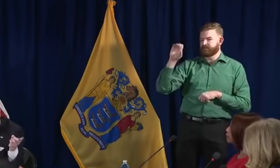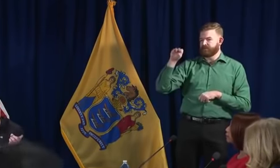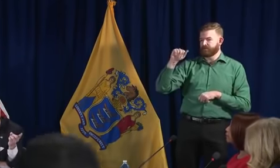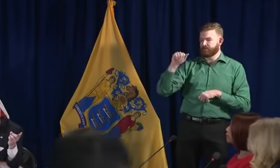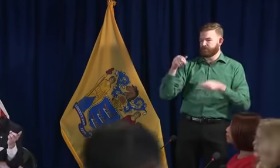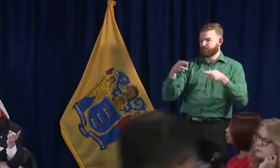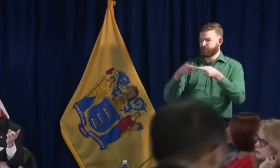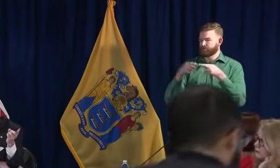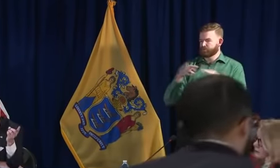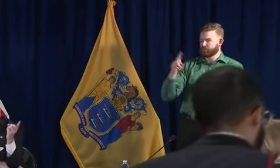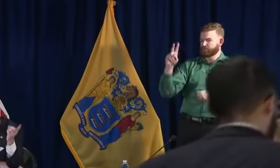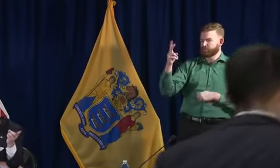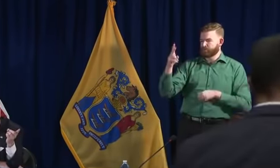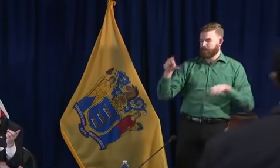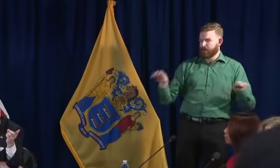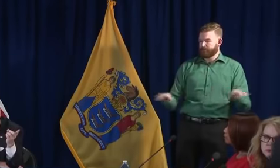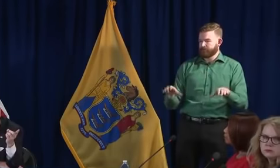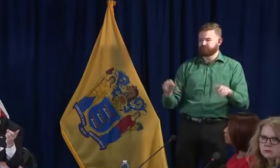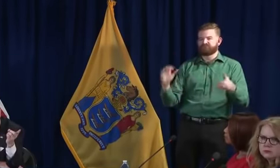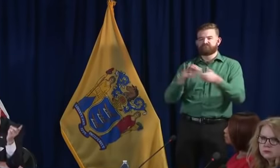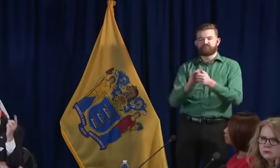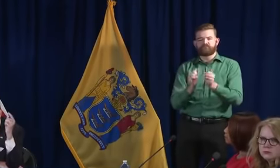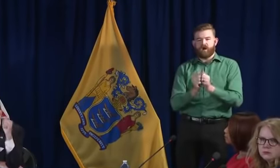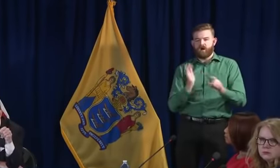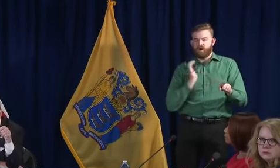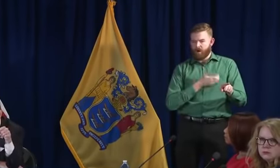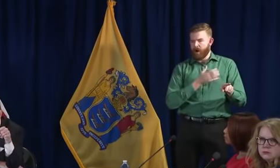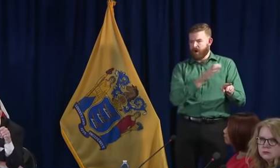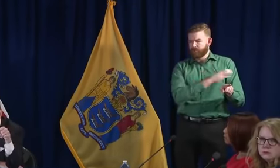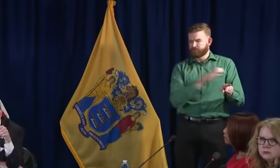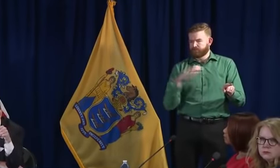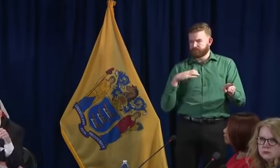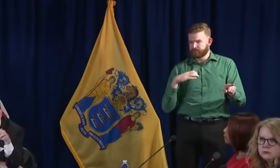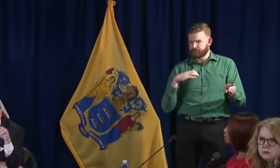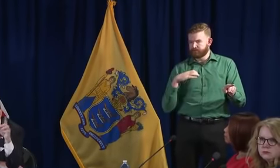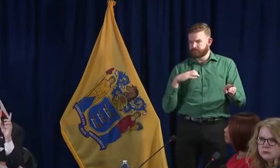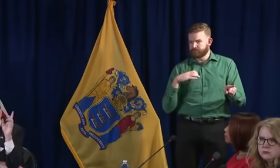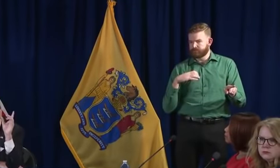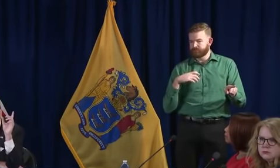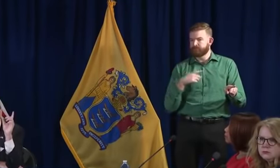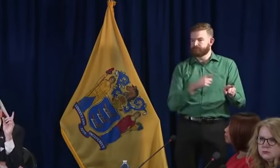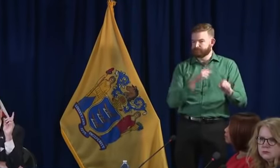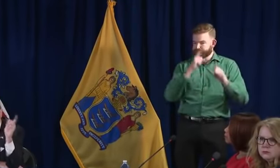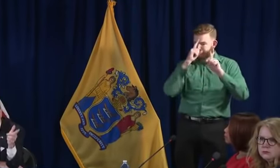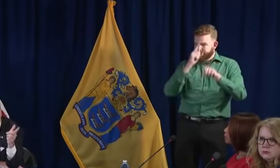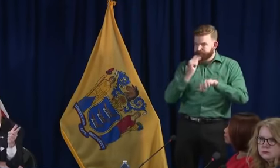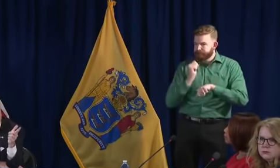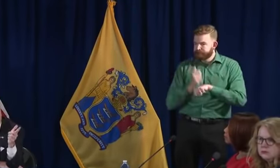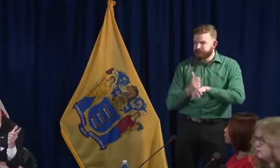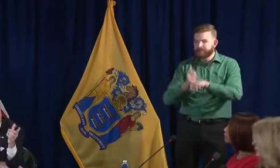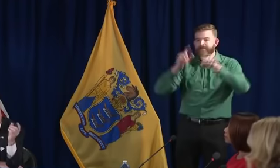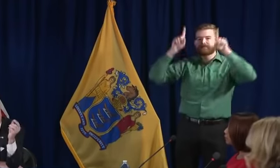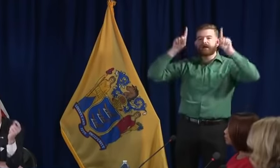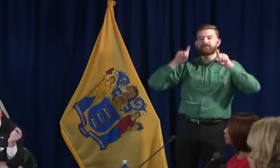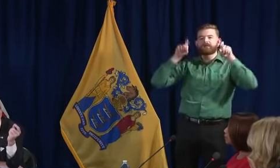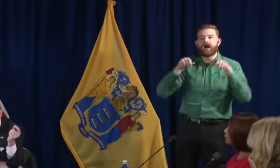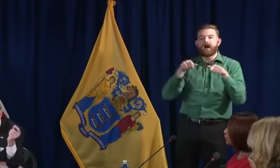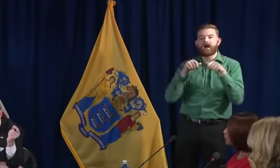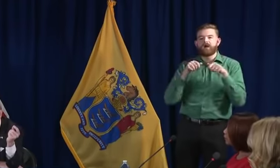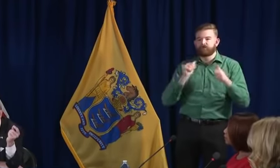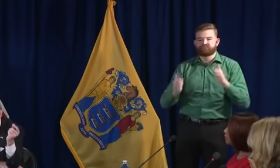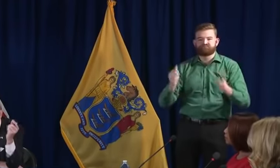in glove with Colonel Callahan and his people to set up some testing sites, among other things. The Congressman and the Colonel had a